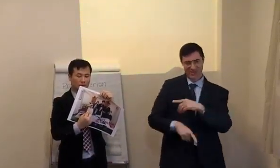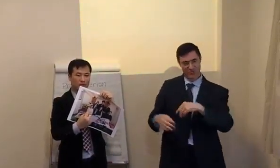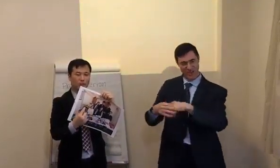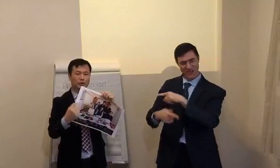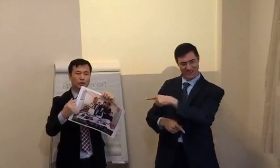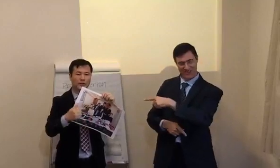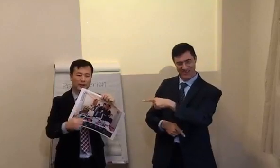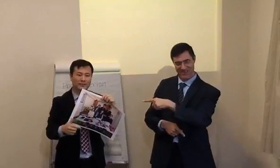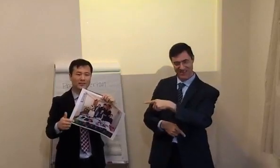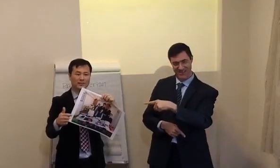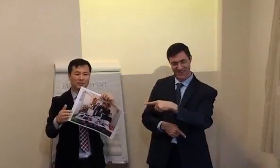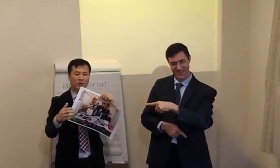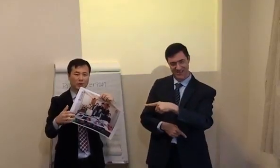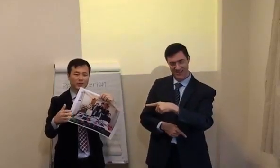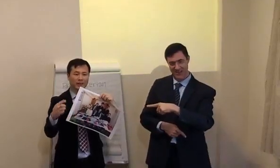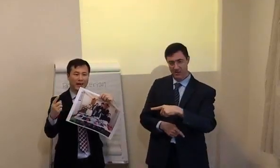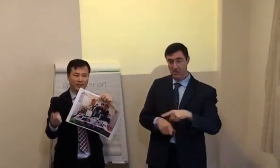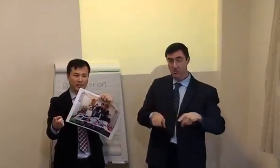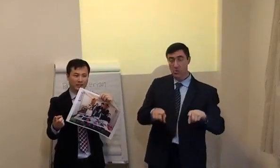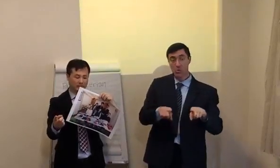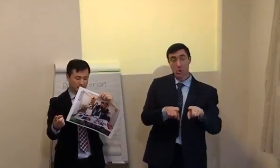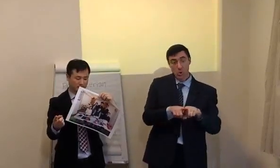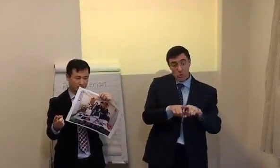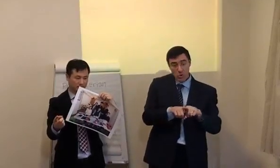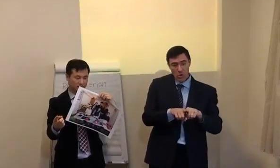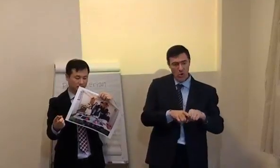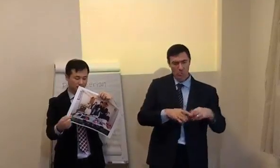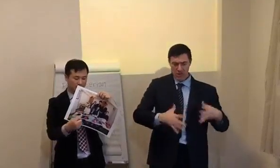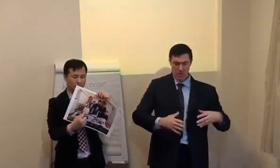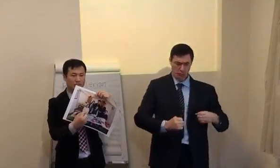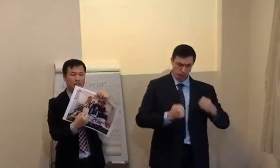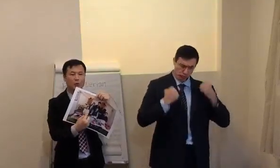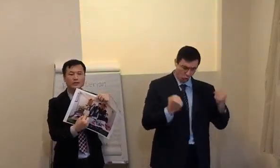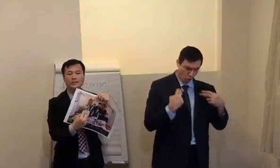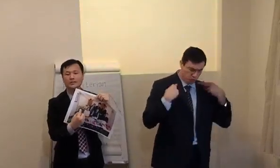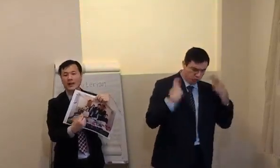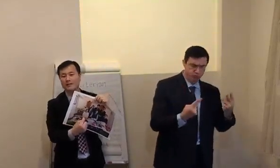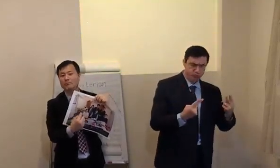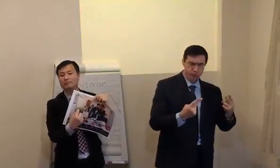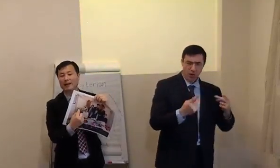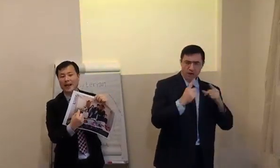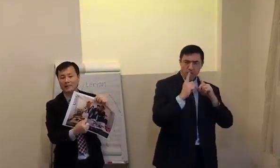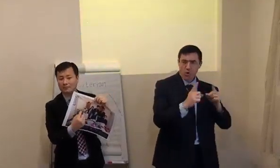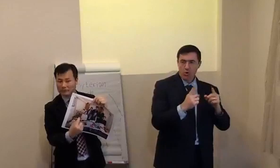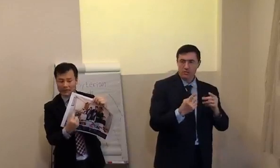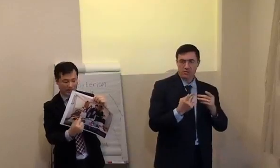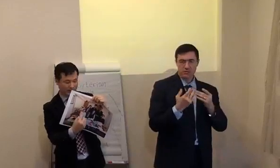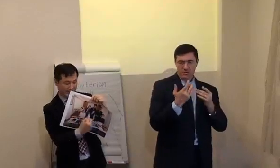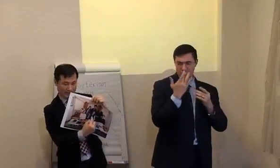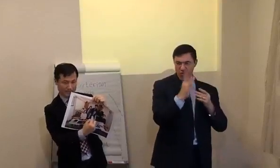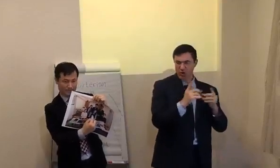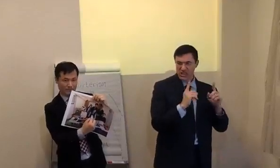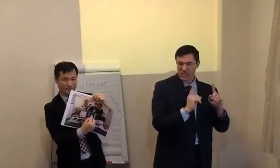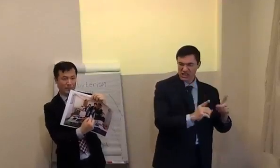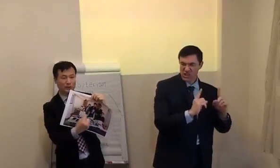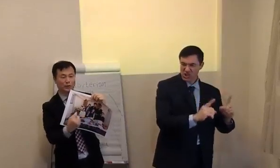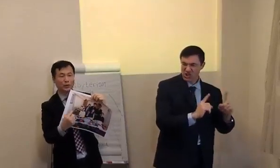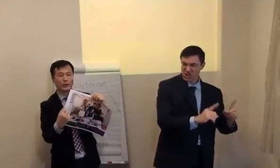But she was evangelist of the heretic. But she wasn't not as brave as him. So she